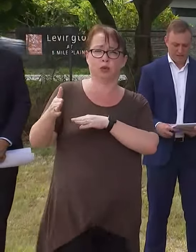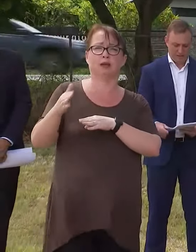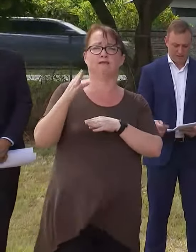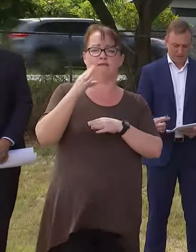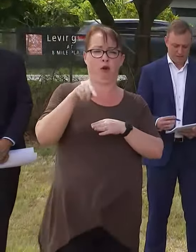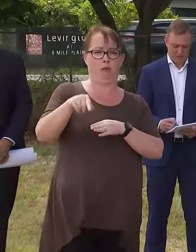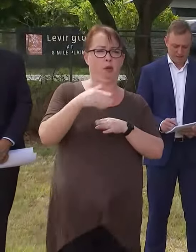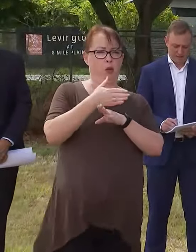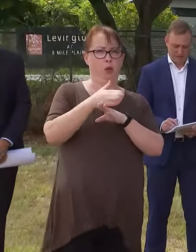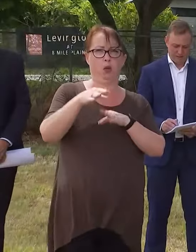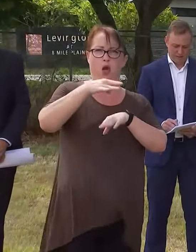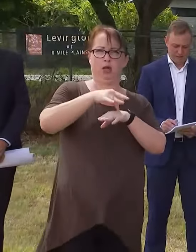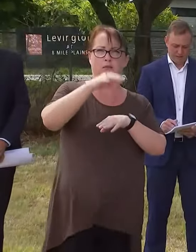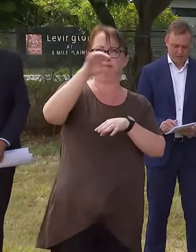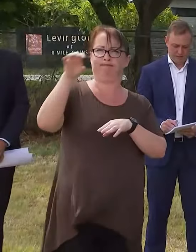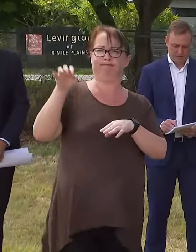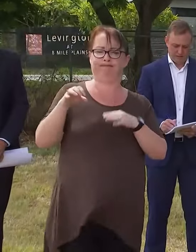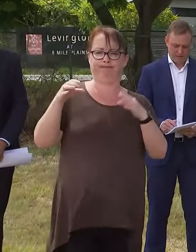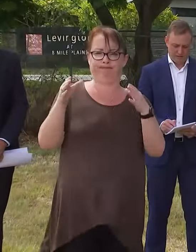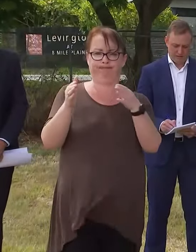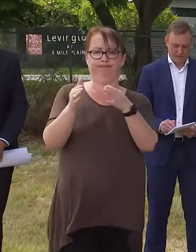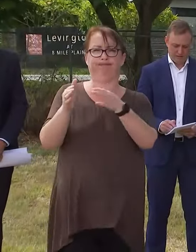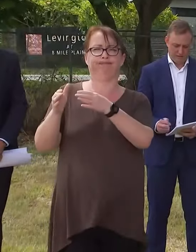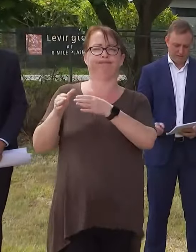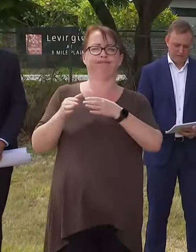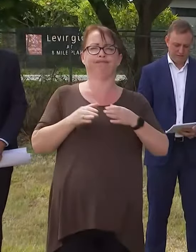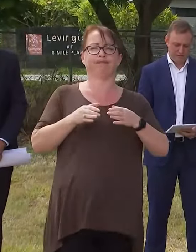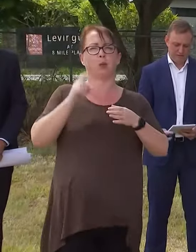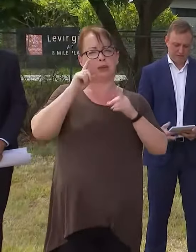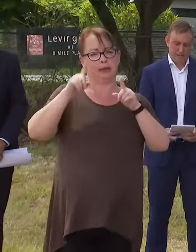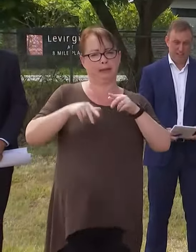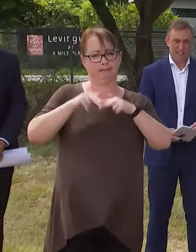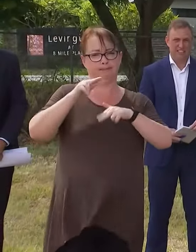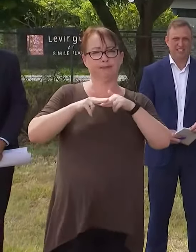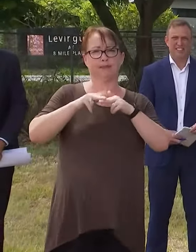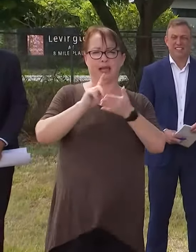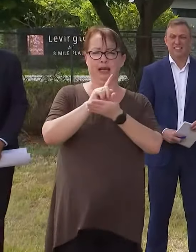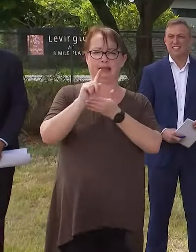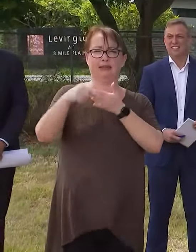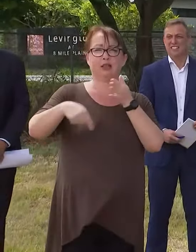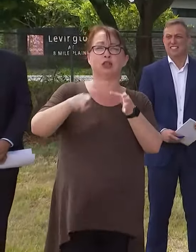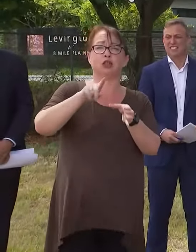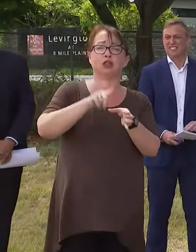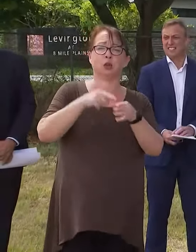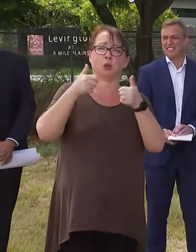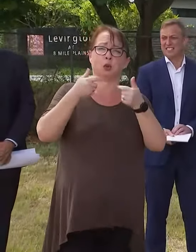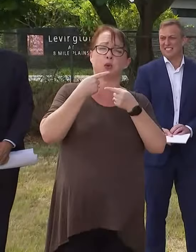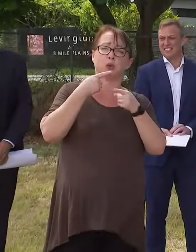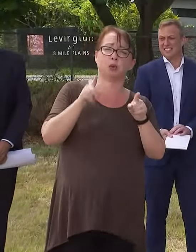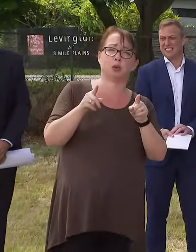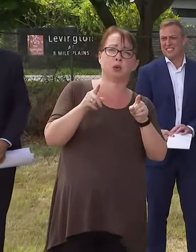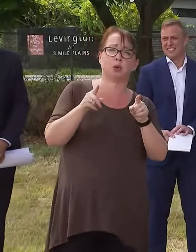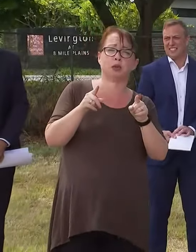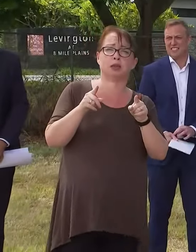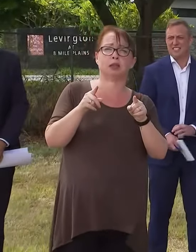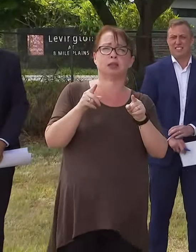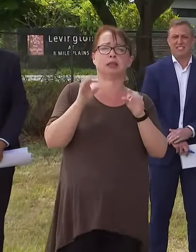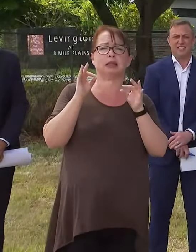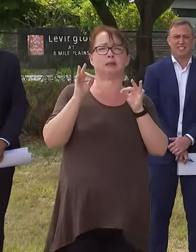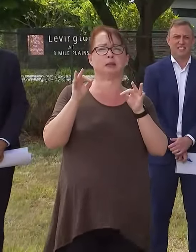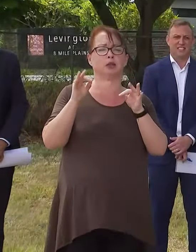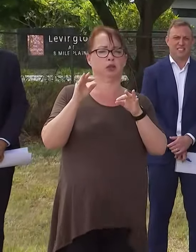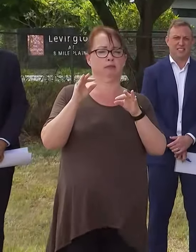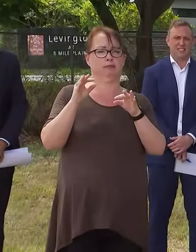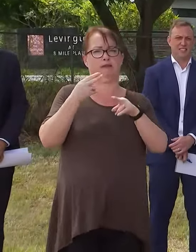all of these satellite hospitals that will begin construction later this year. And this is fantastic news, especially for